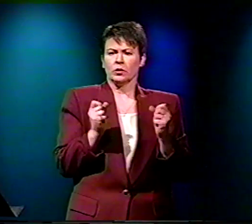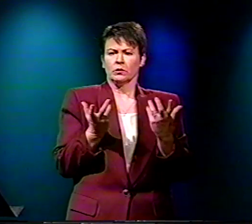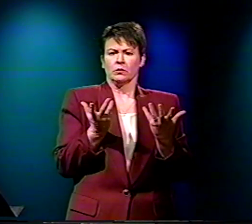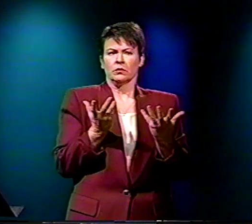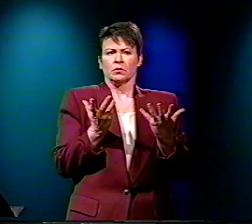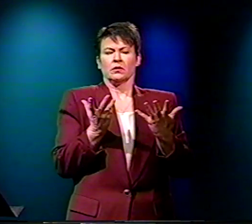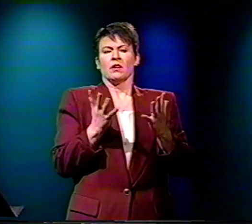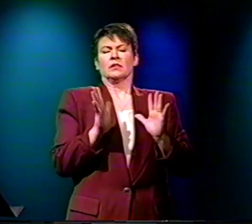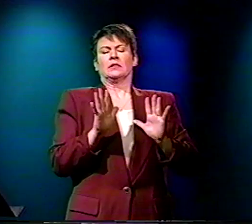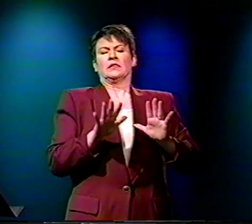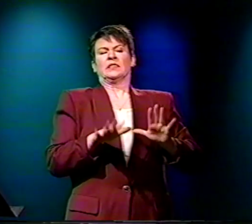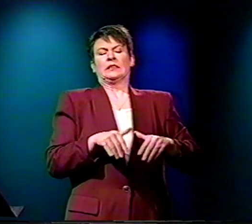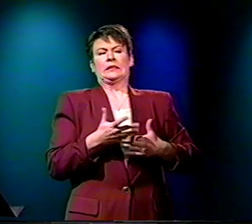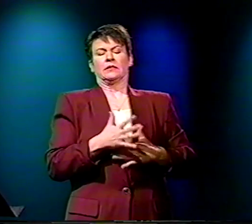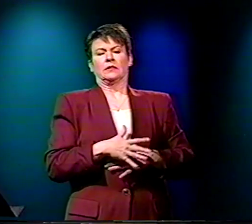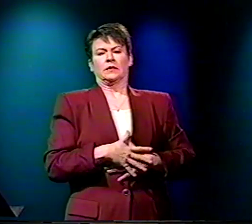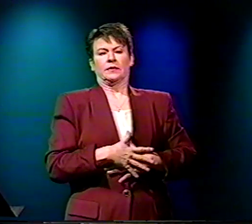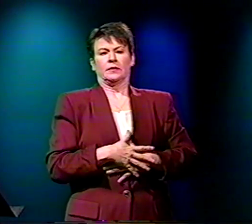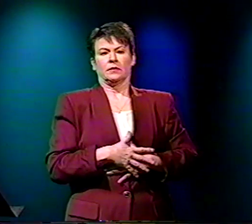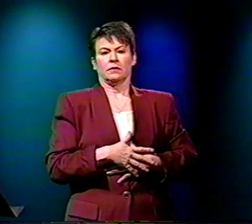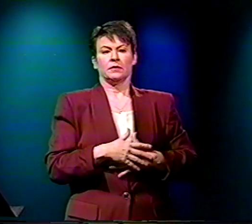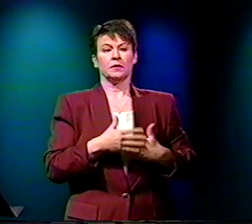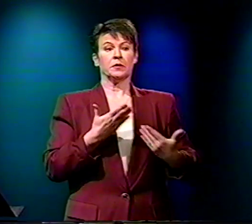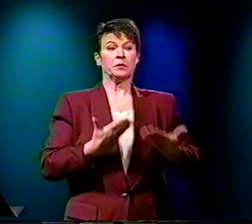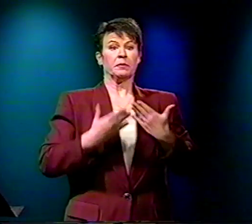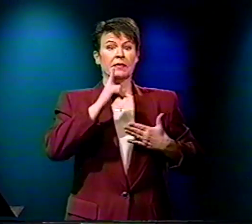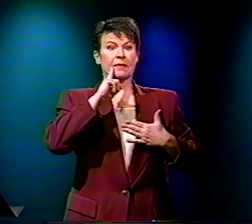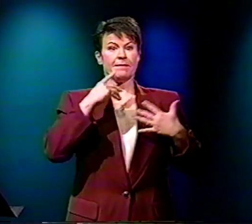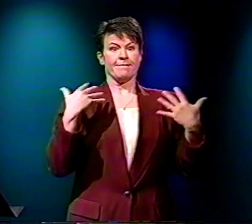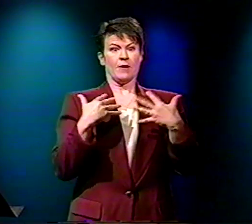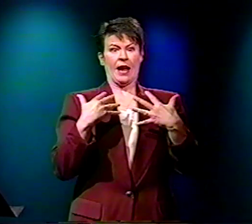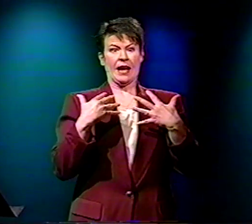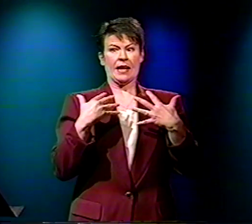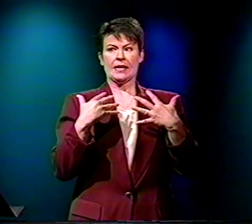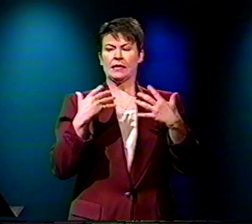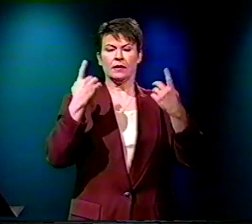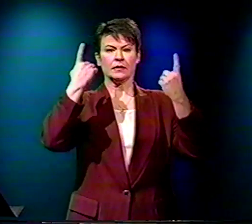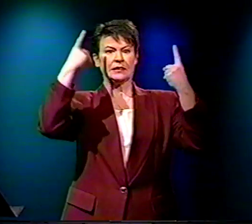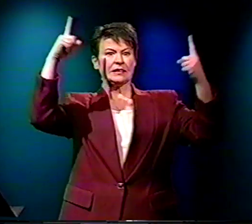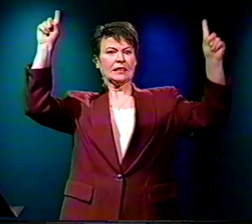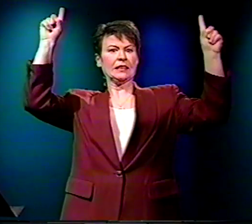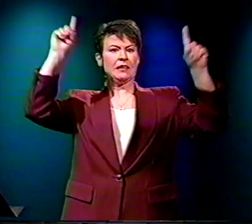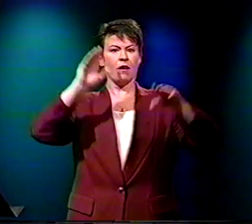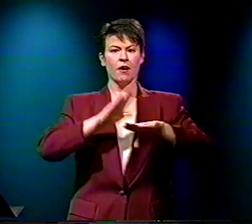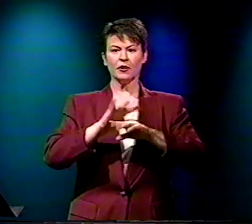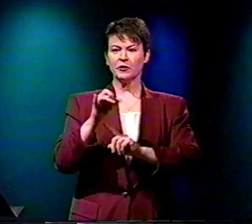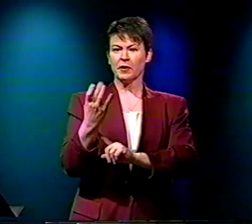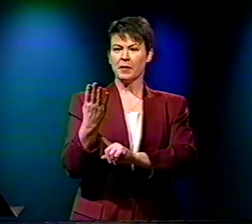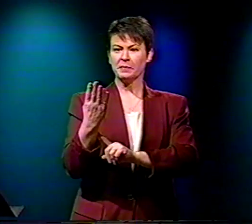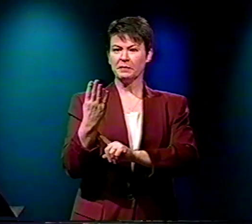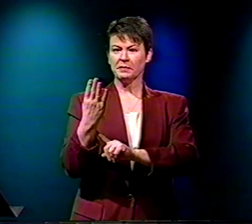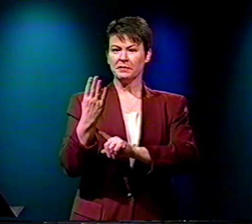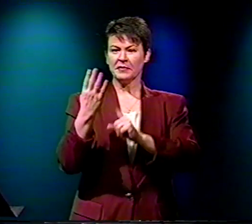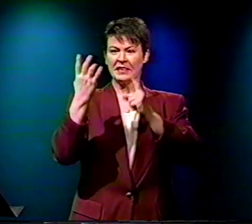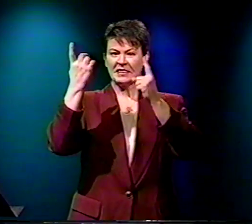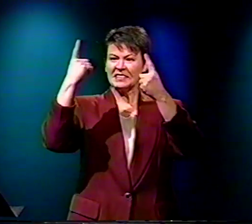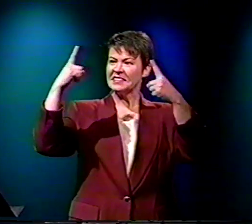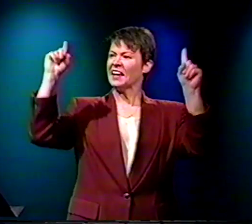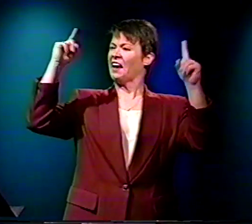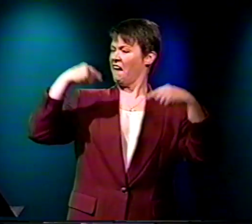how. They lack the tools to do so, and so it's far easier to remain passive. They remain passive sometimes because they are afraid to actually